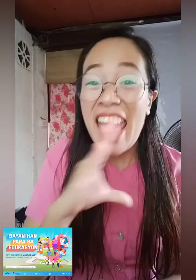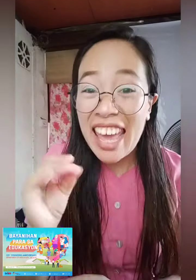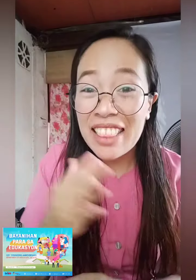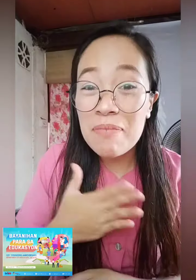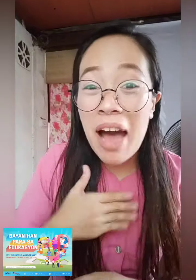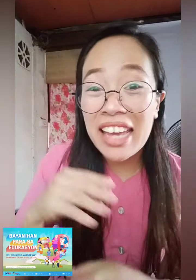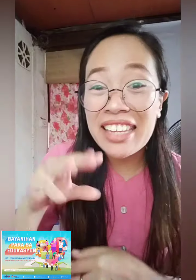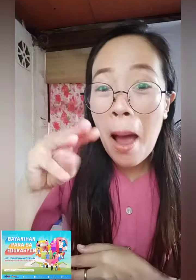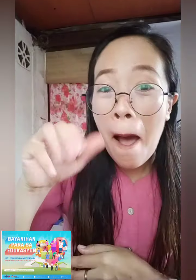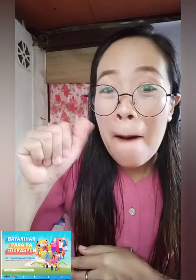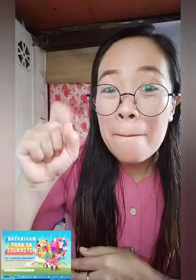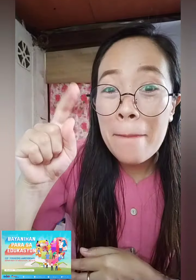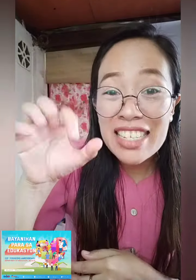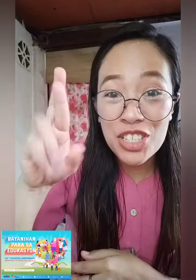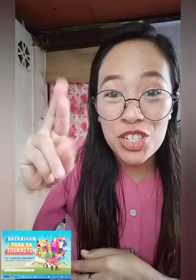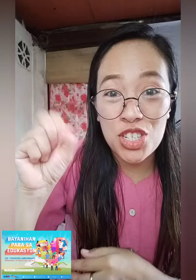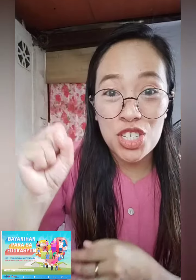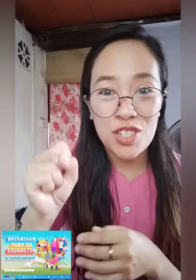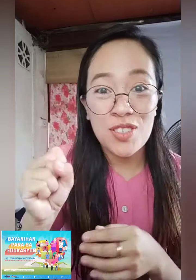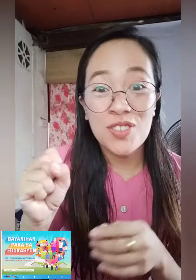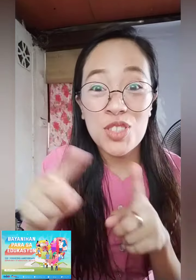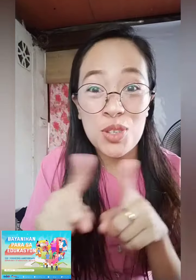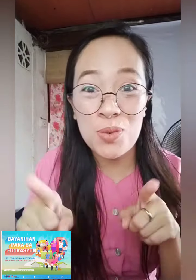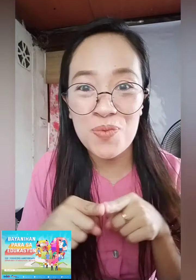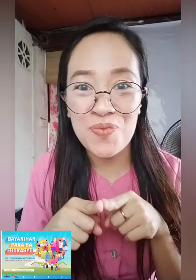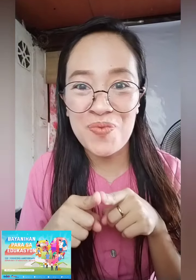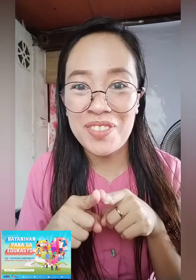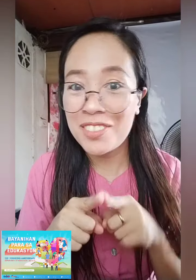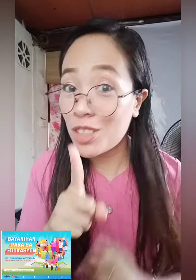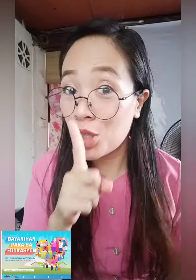And my master's too.